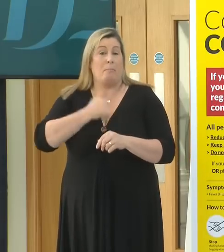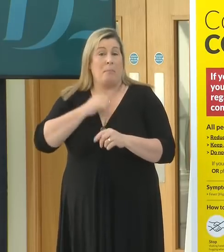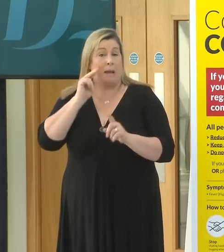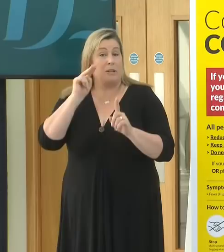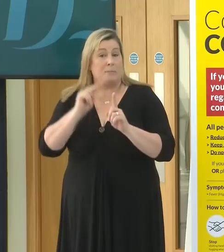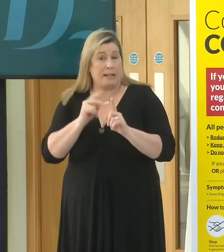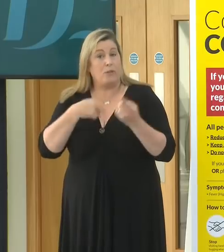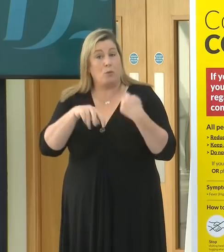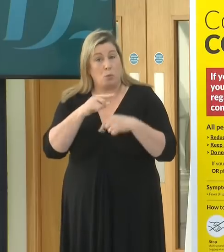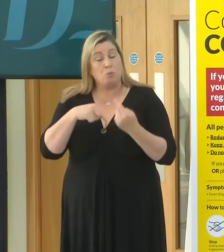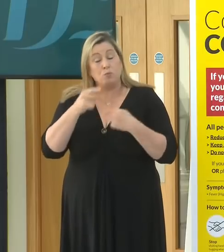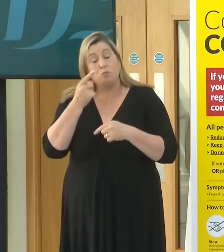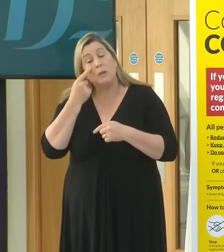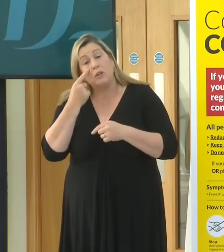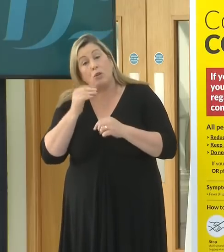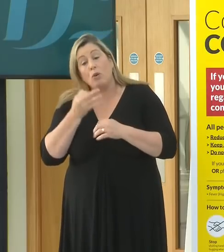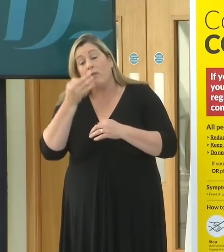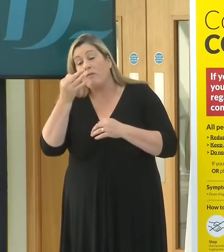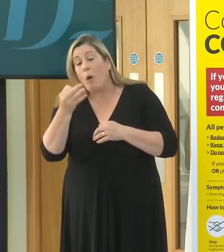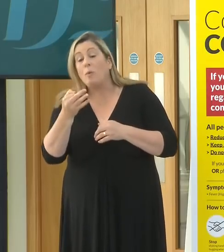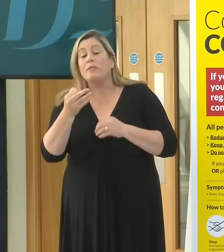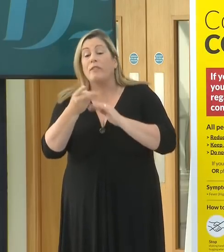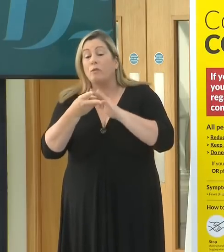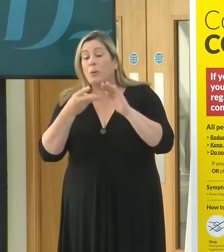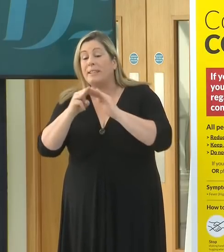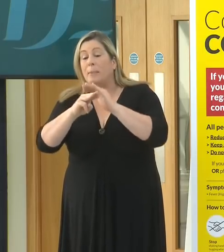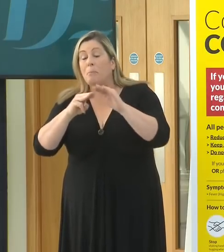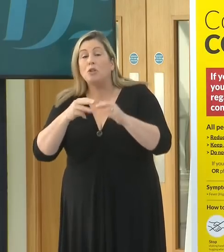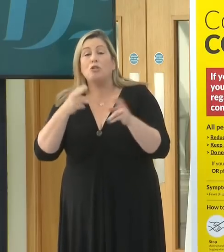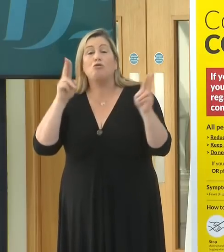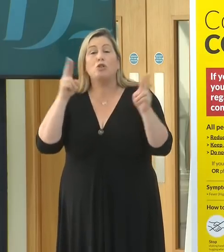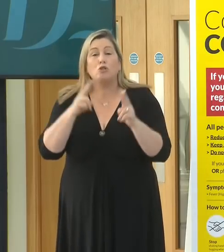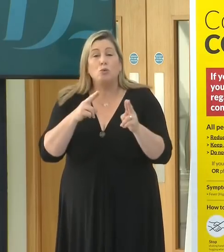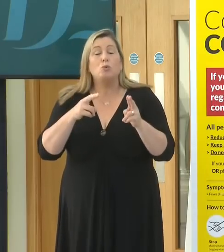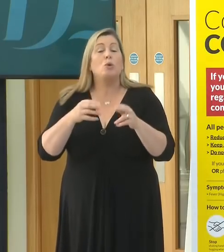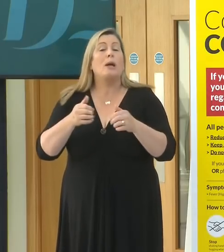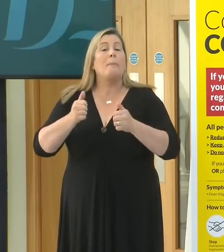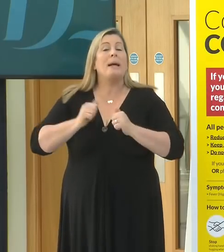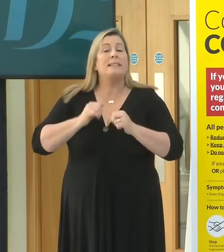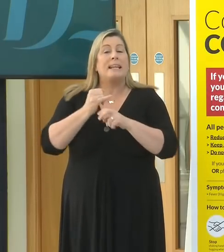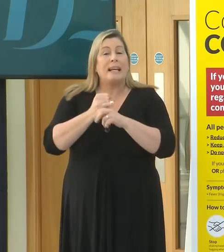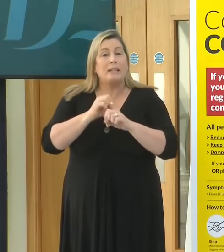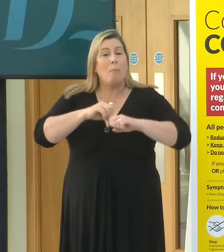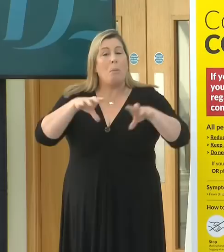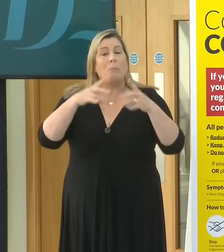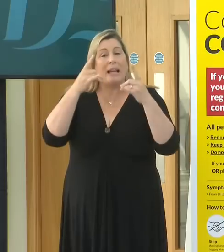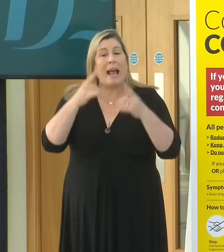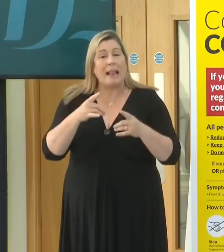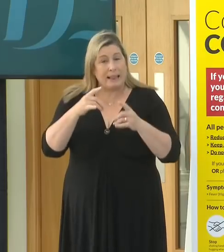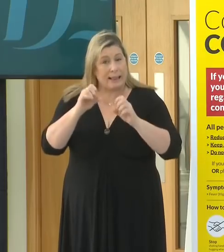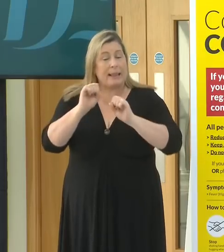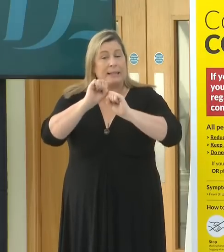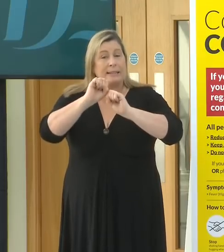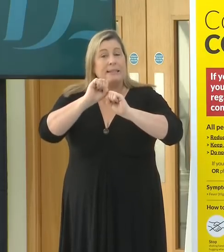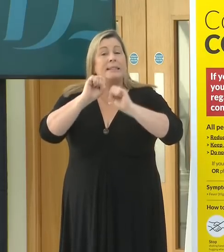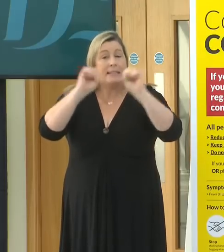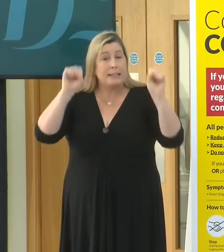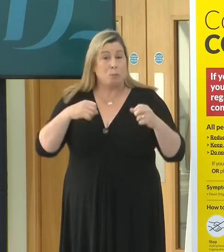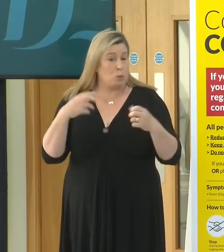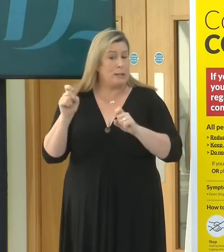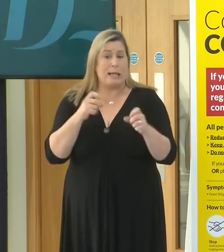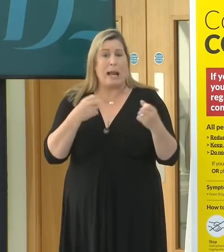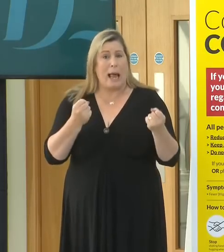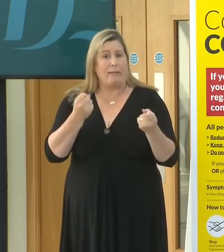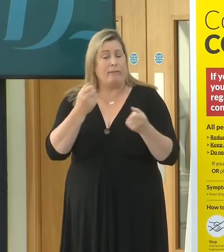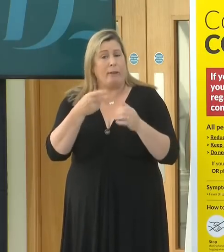forward to the coming weeks and months as we've seen the reduced capacity in our public health system. Although we still 800 beds available, it